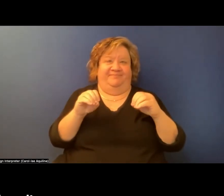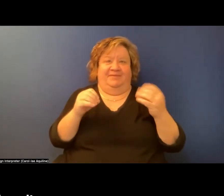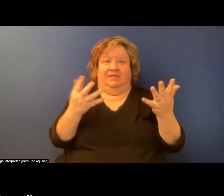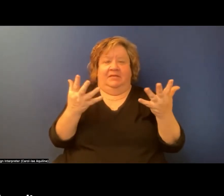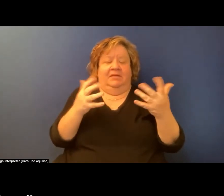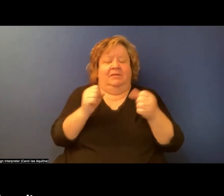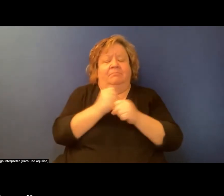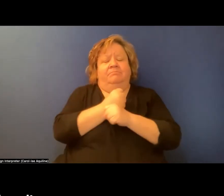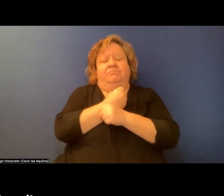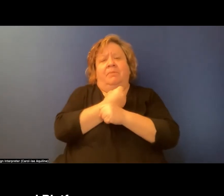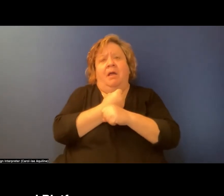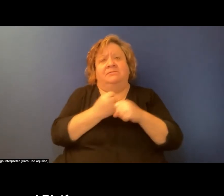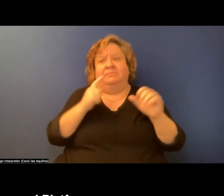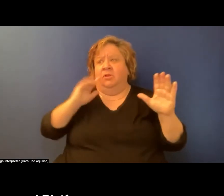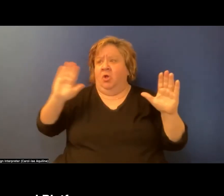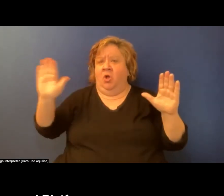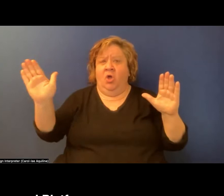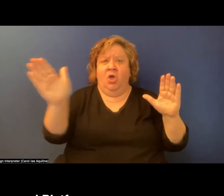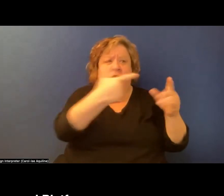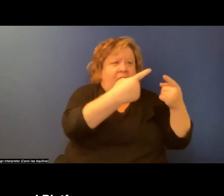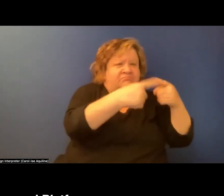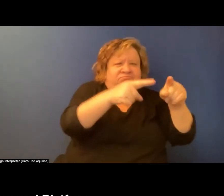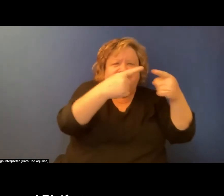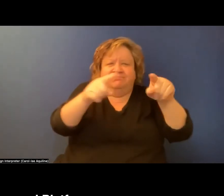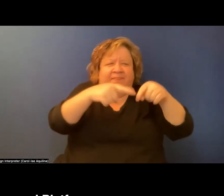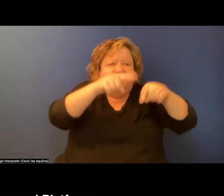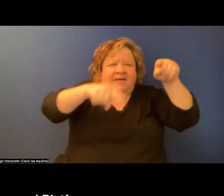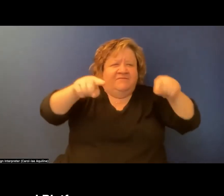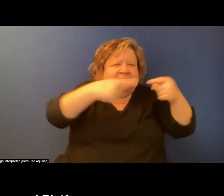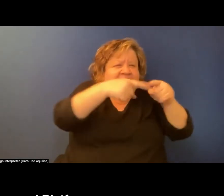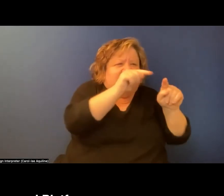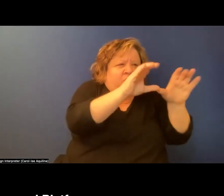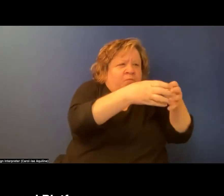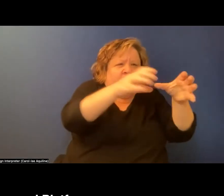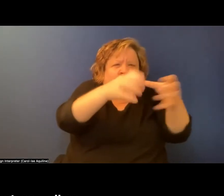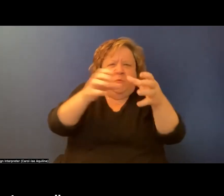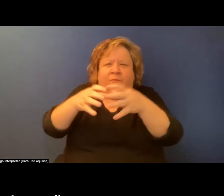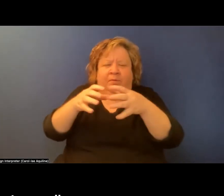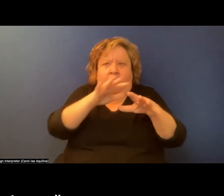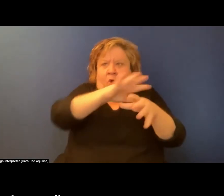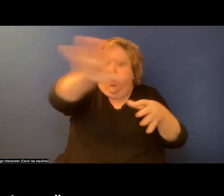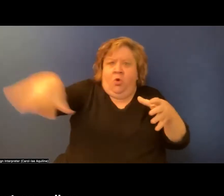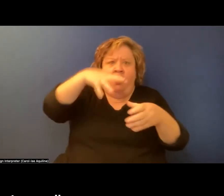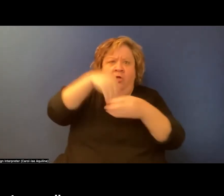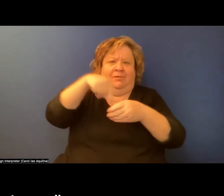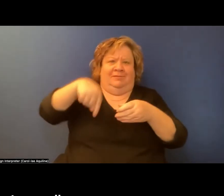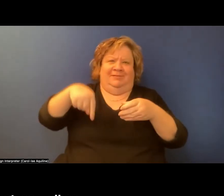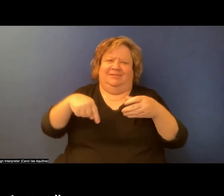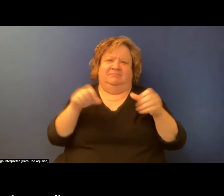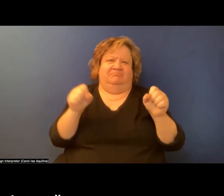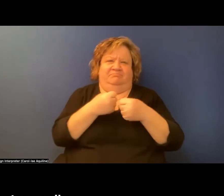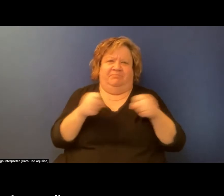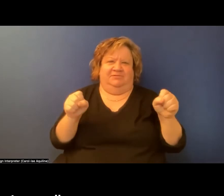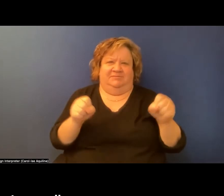within. The implementation of the Beijing Declaration and Platform for Action and the 2030 Agenda, our commitment to that, as well as,